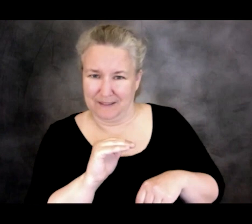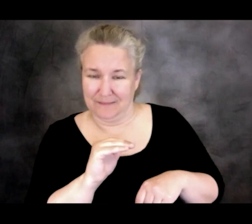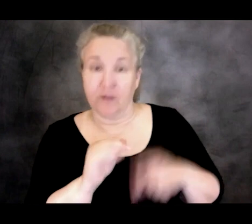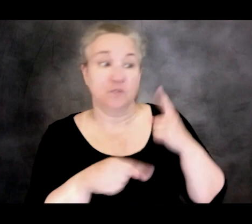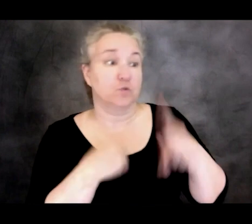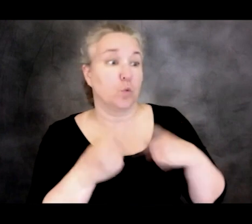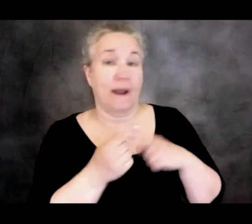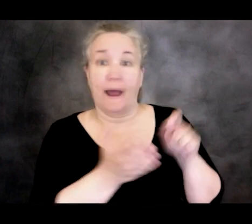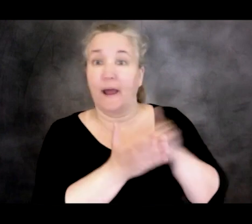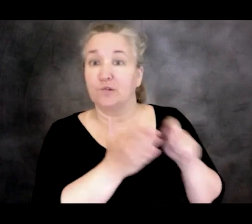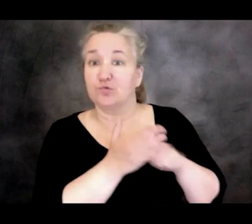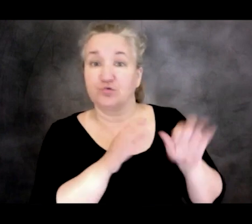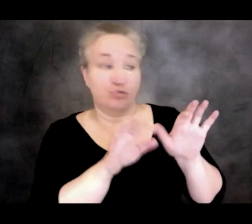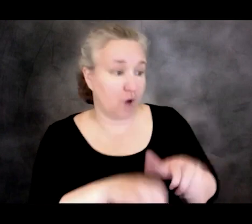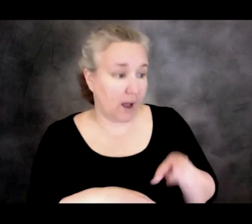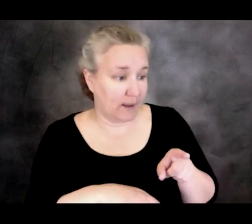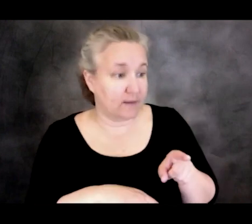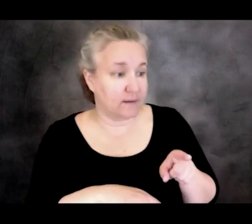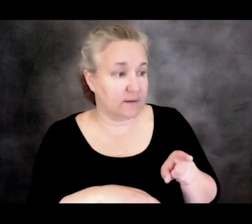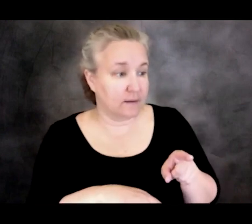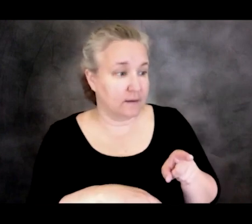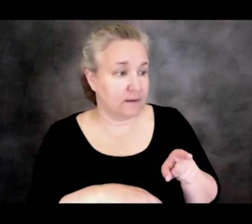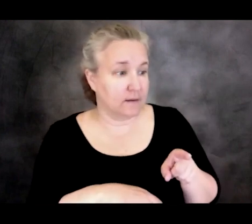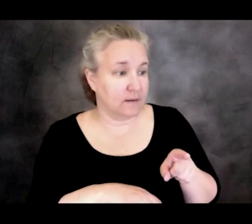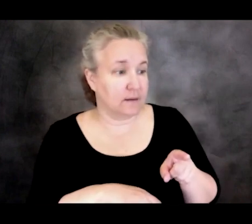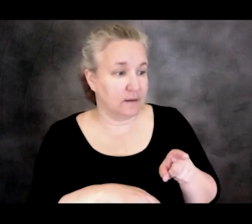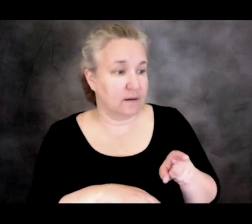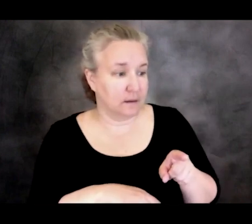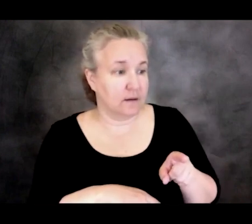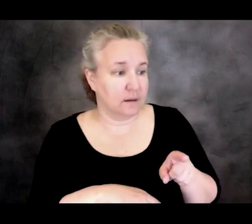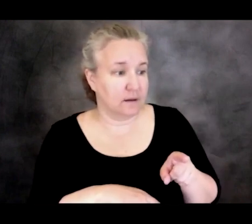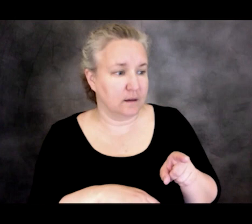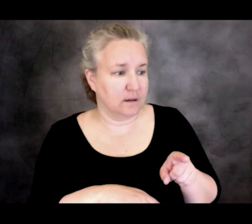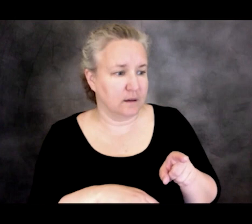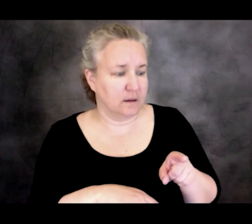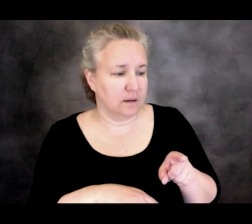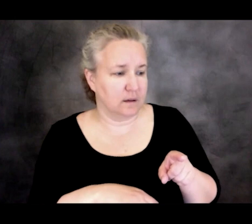that is to draw inspiration from some of these